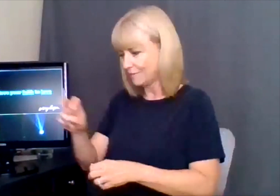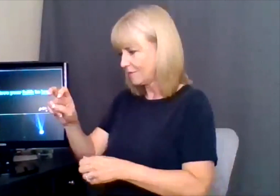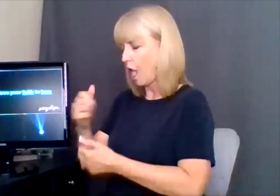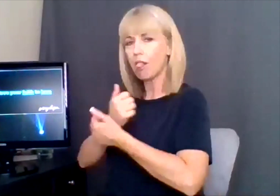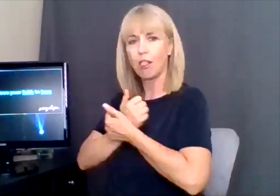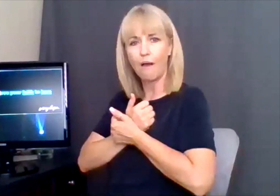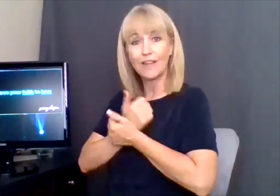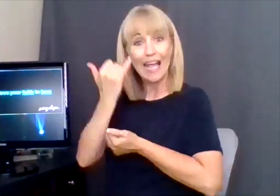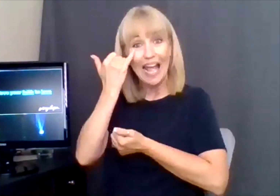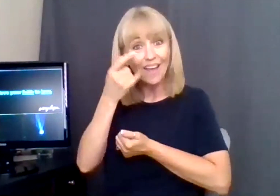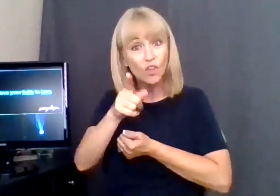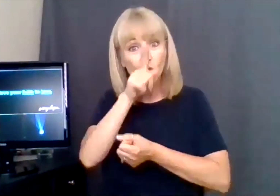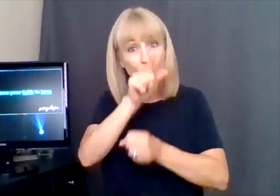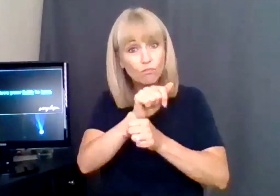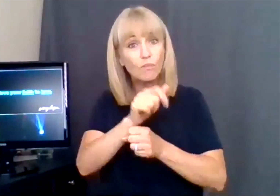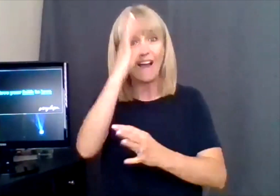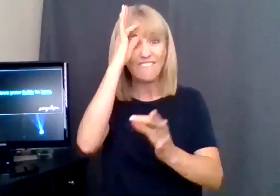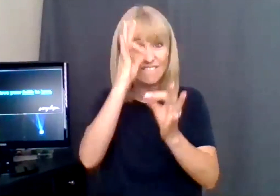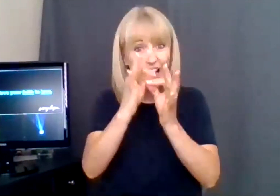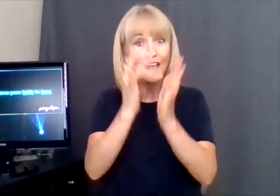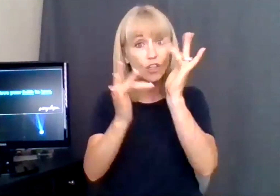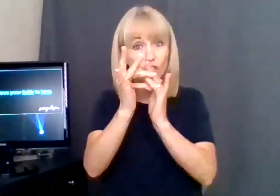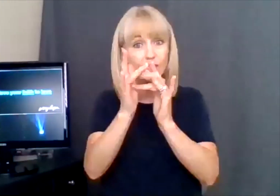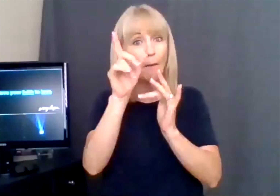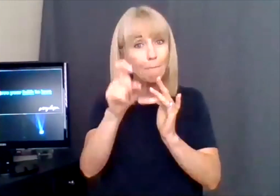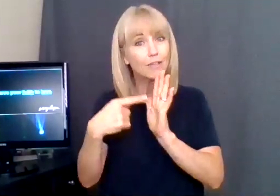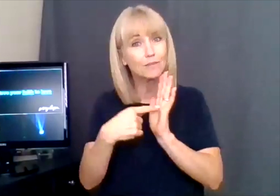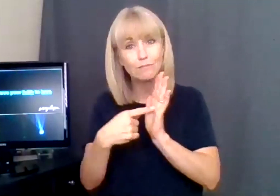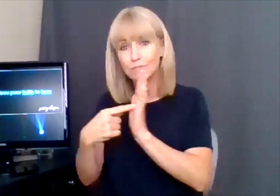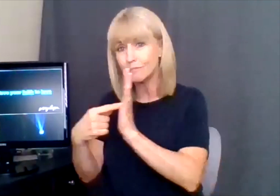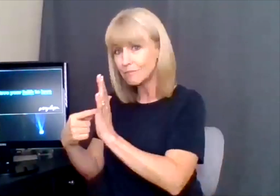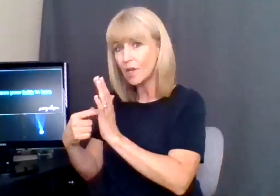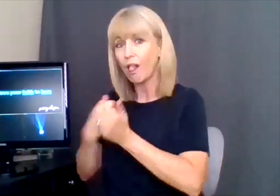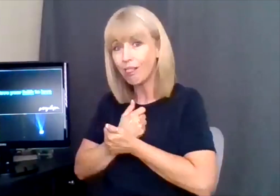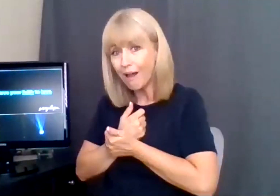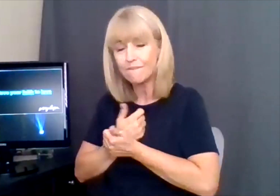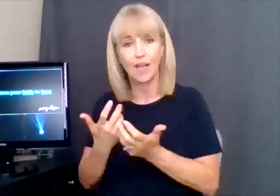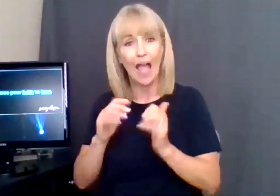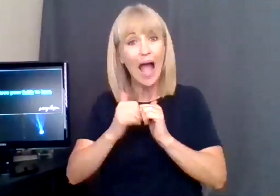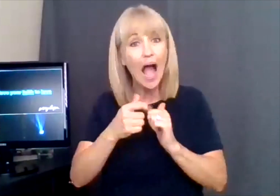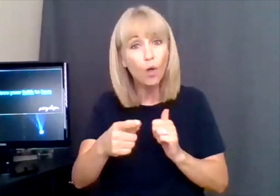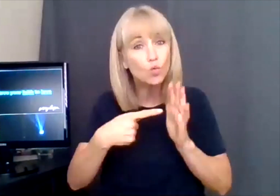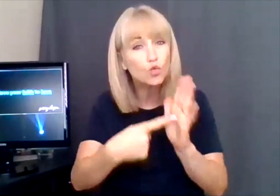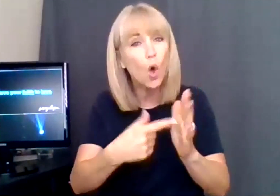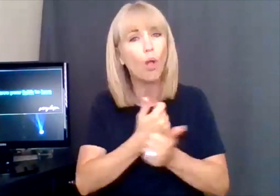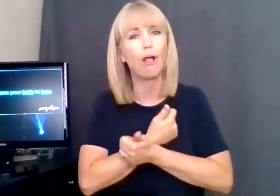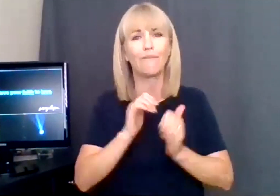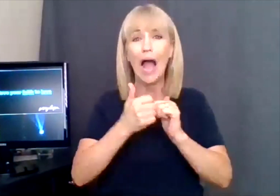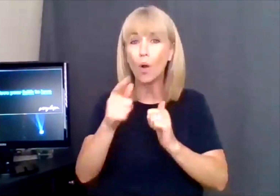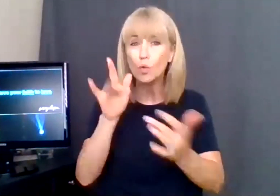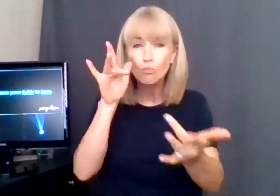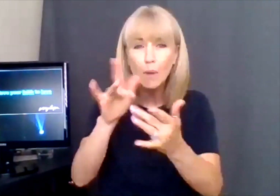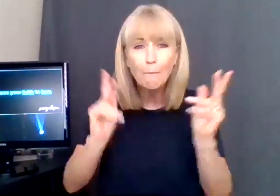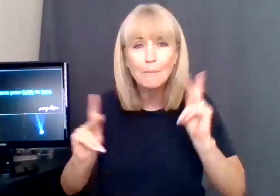be demonstrated in how we love. So then it should be demonstrated in how we love, how we reach out. In the Old